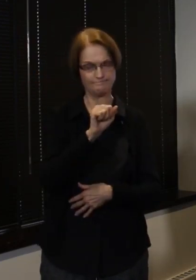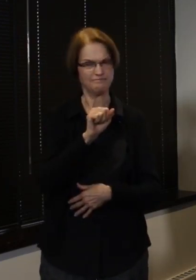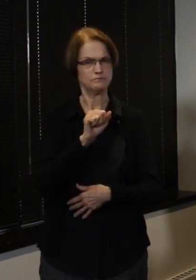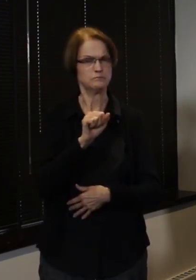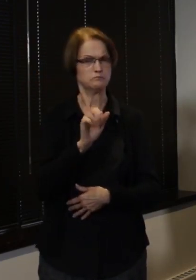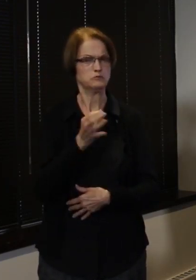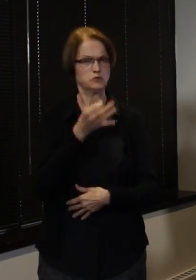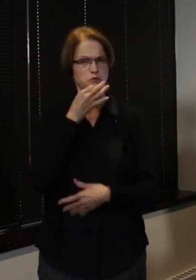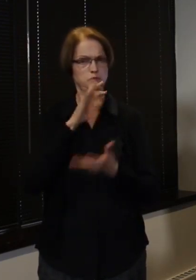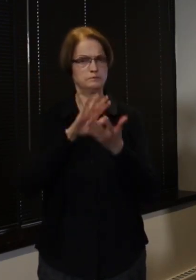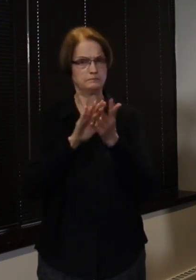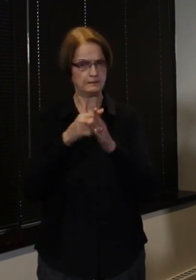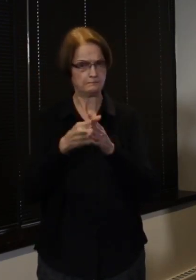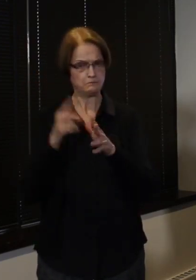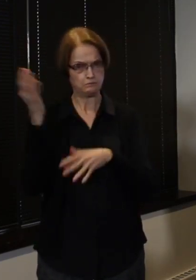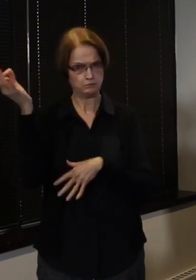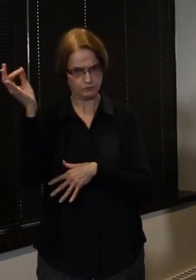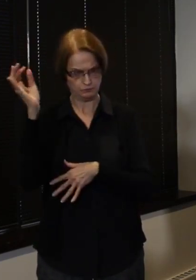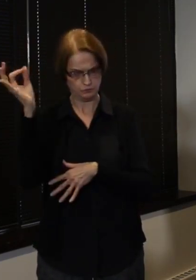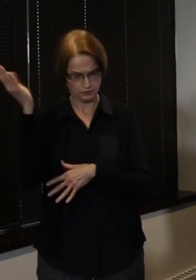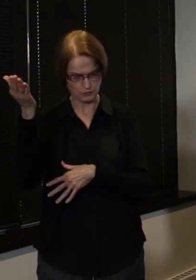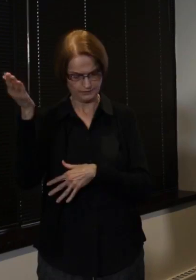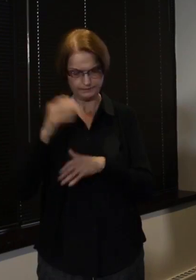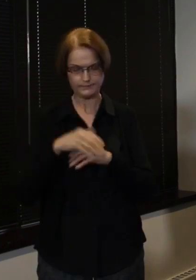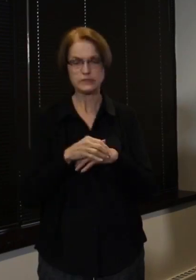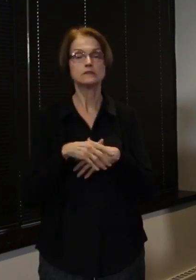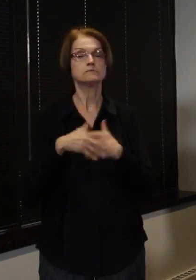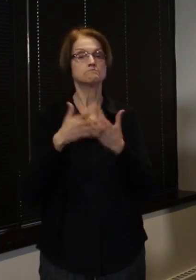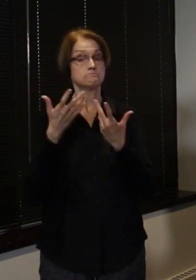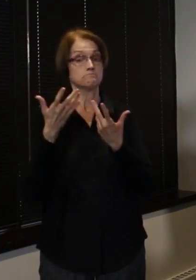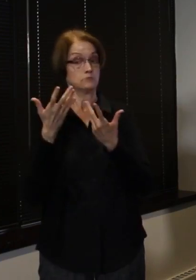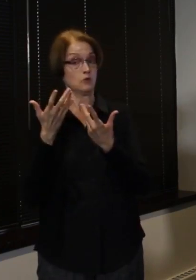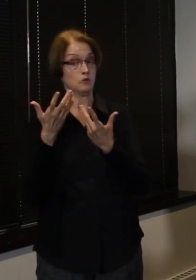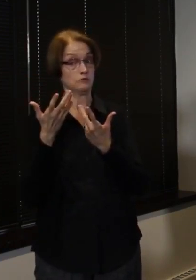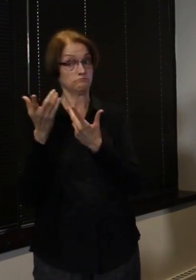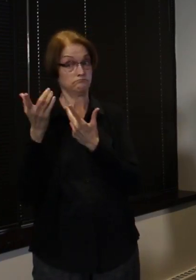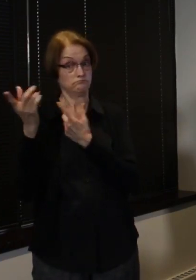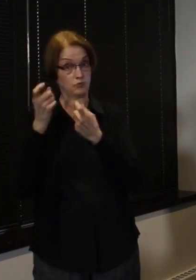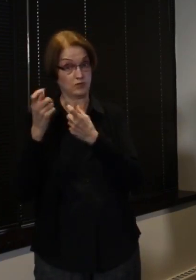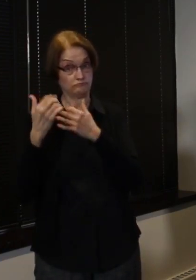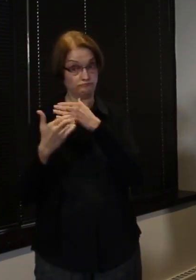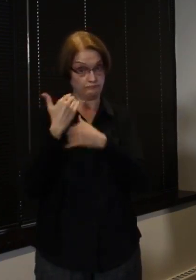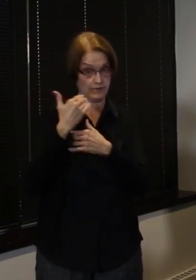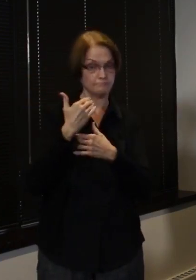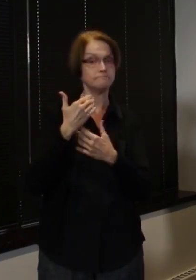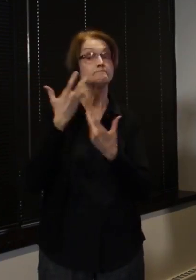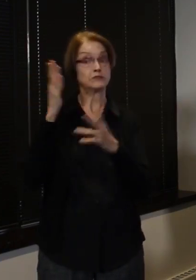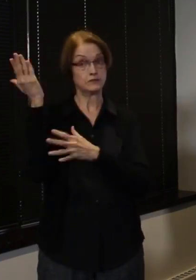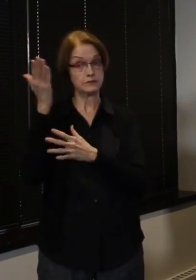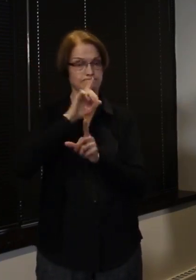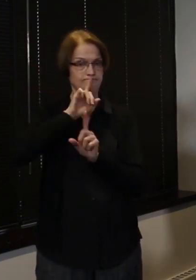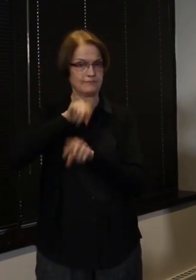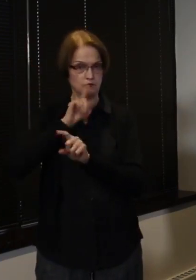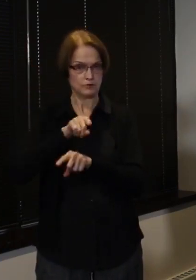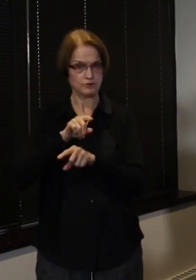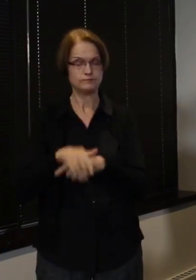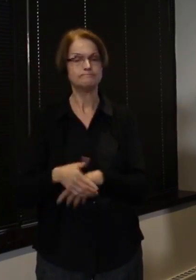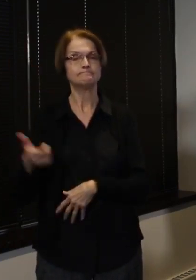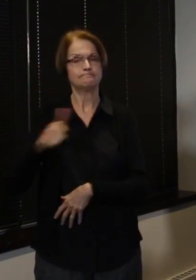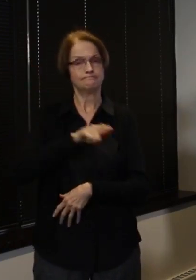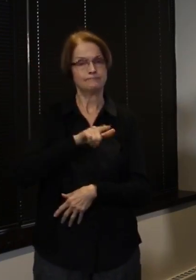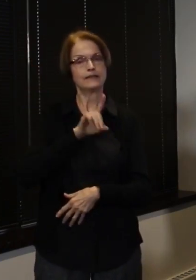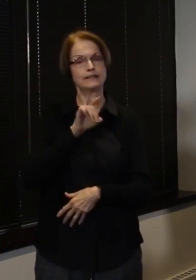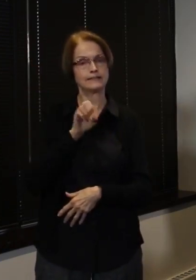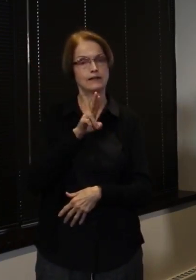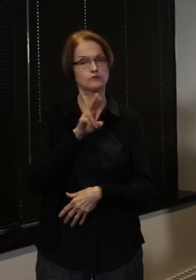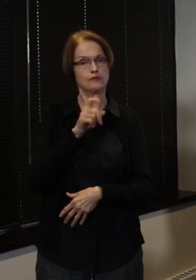begin momentarily. We will take questions that have been submitted by members of the media after Dr. Garza makes brief remarks. I'll now turn it over